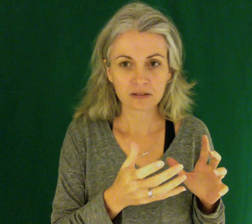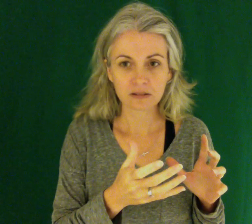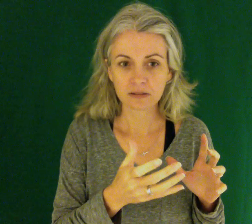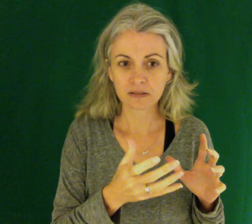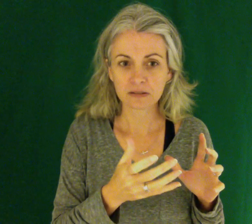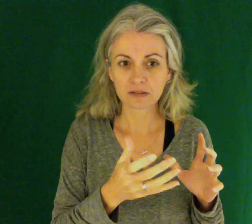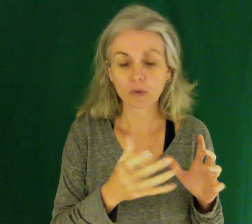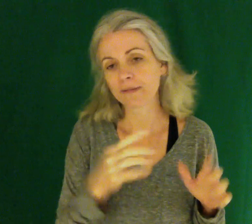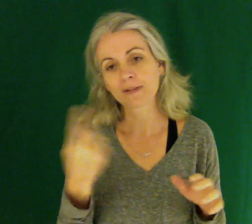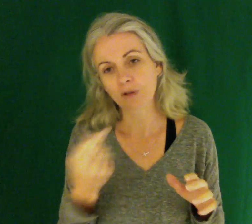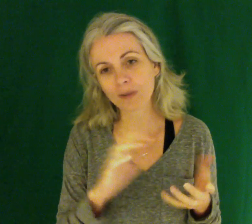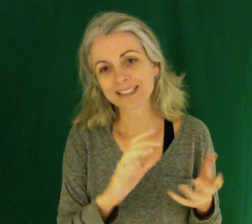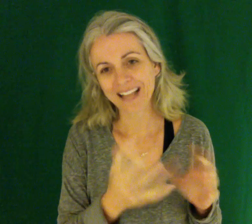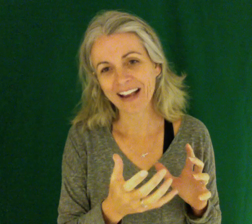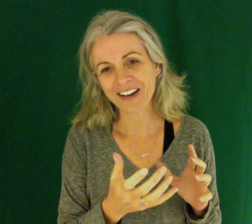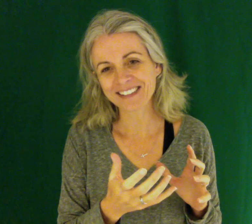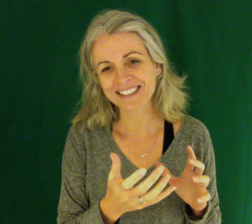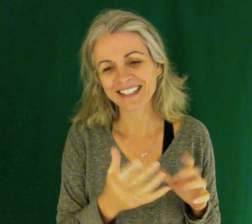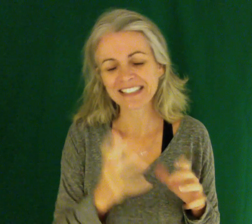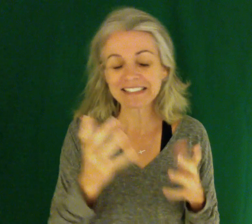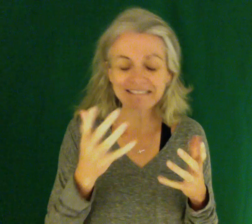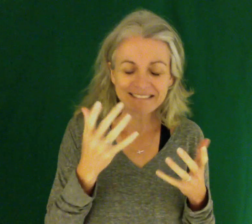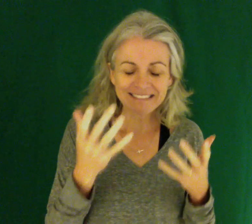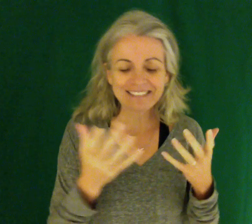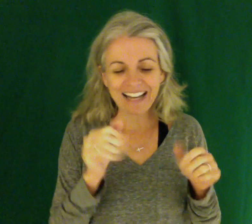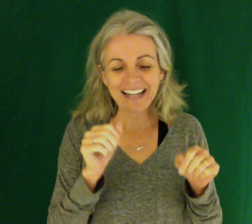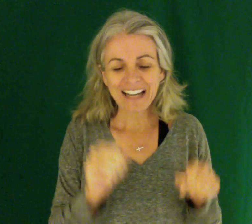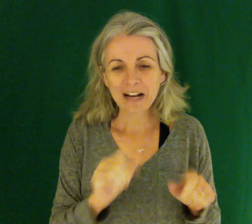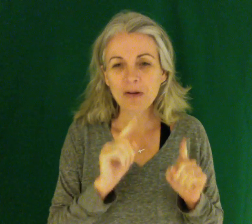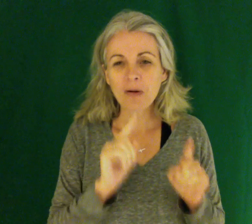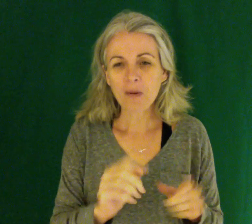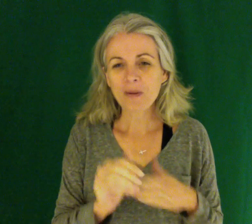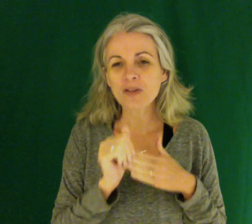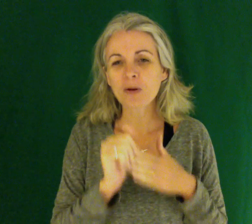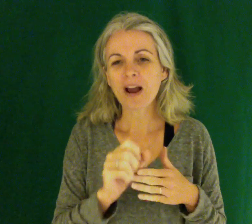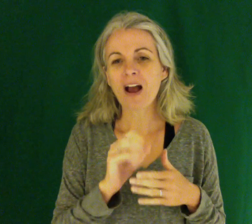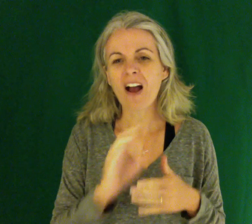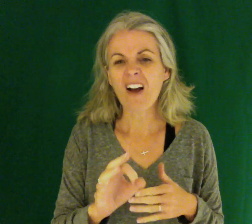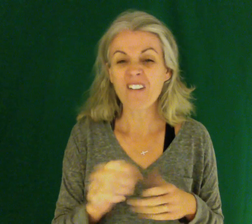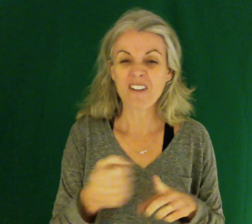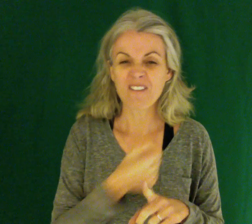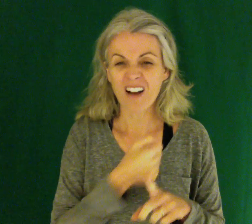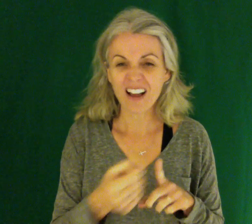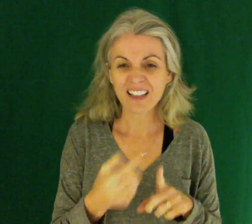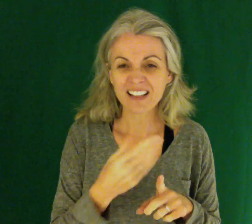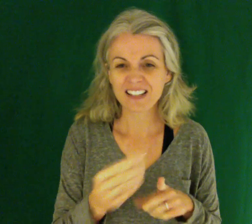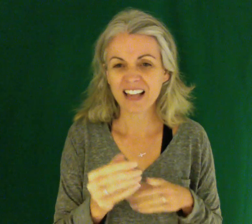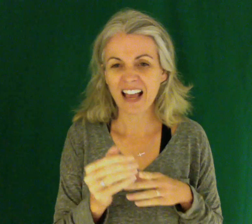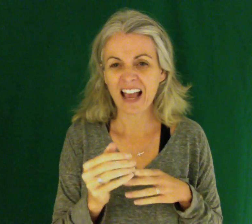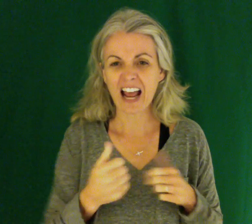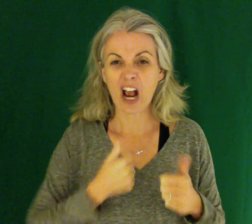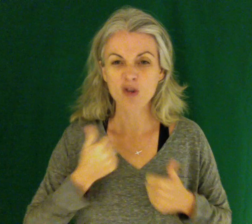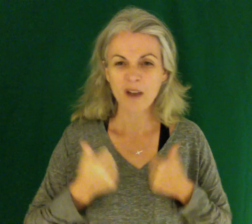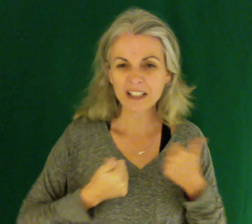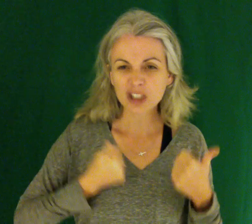There's always chaos, so let's just say it can go in the direction of violence, in the direction of aggression, or in the